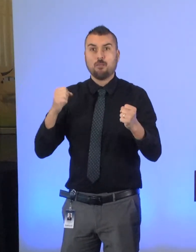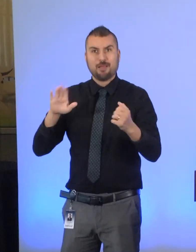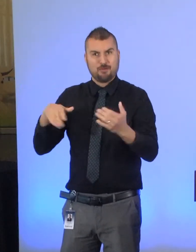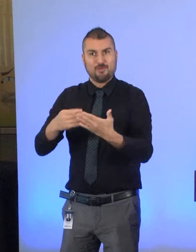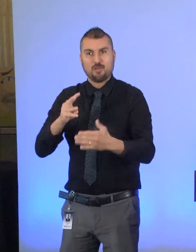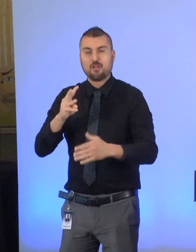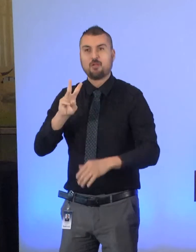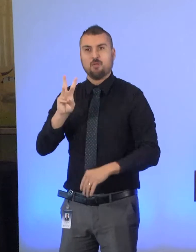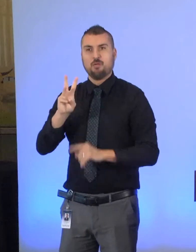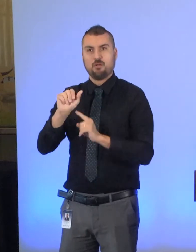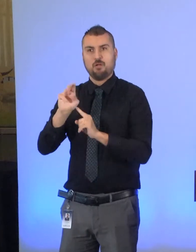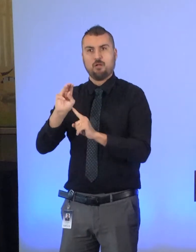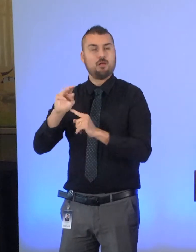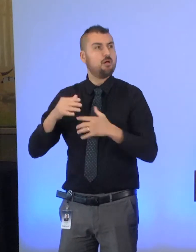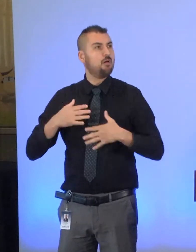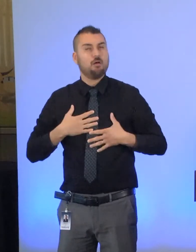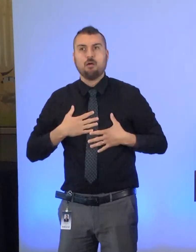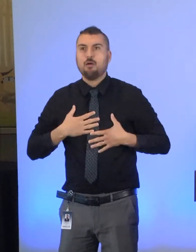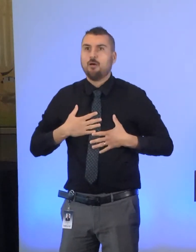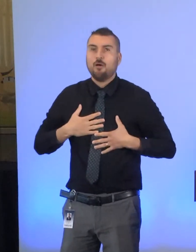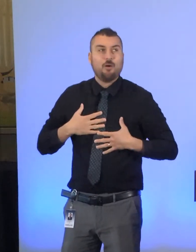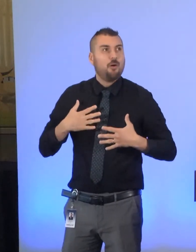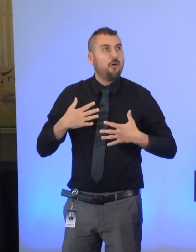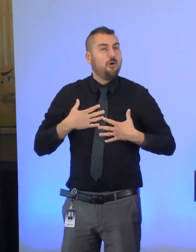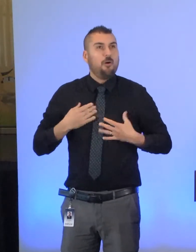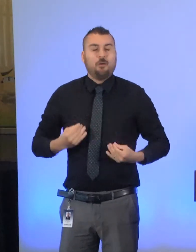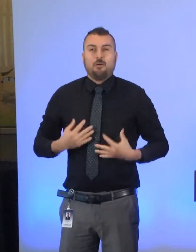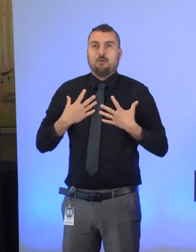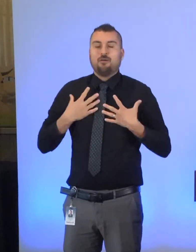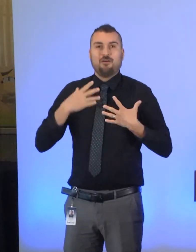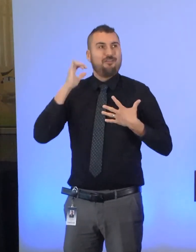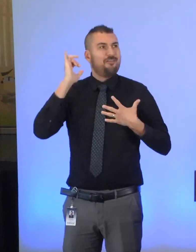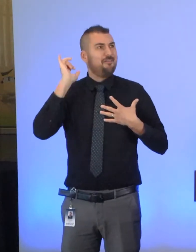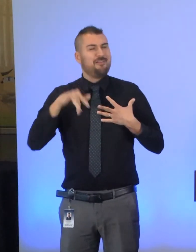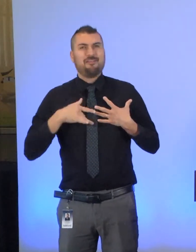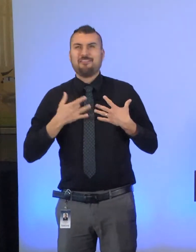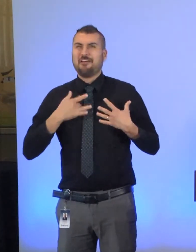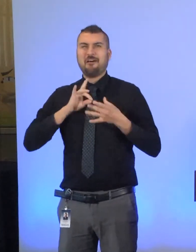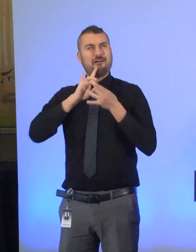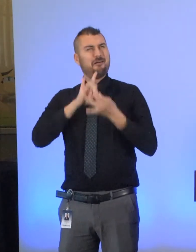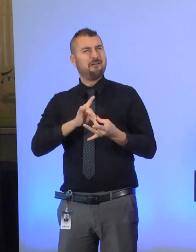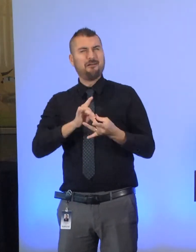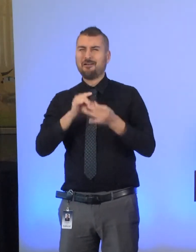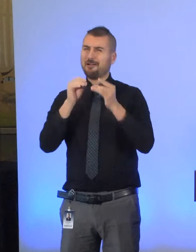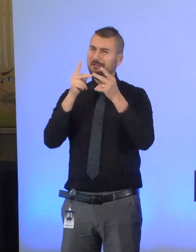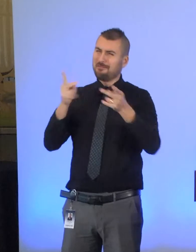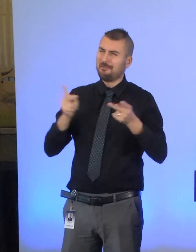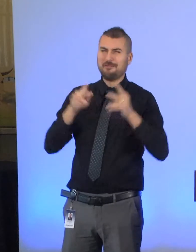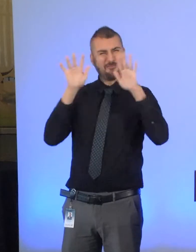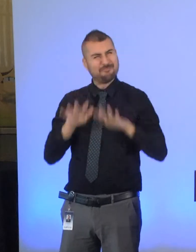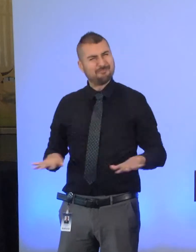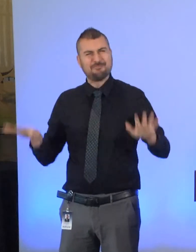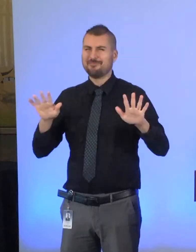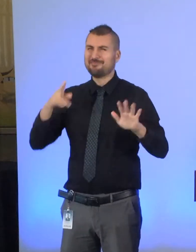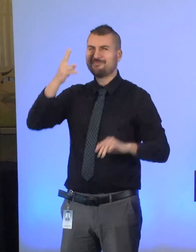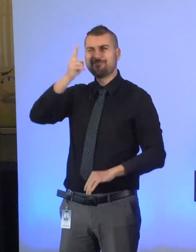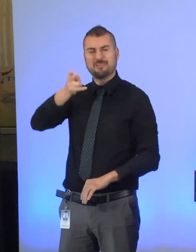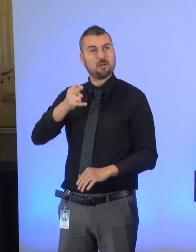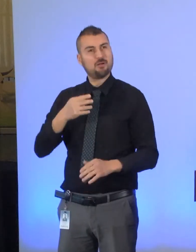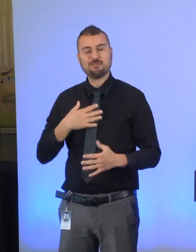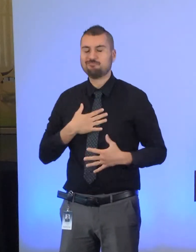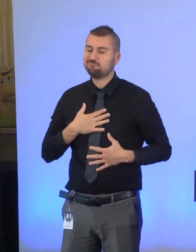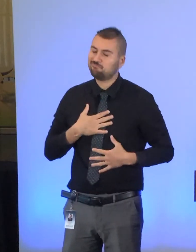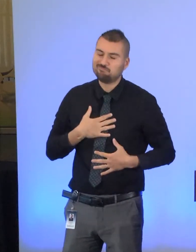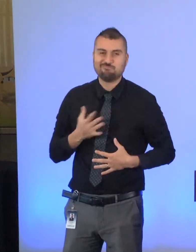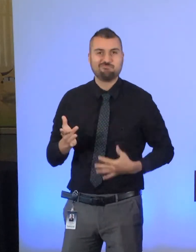And that sense of place, the history was super compelling to me. The fact that it's one of the